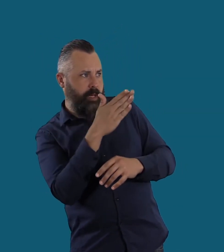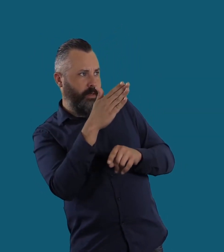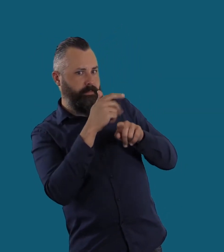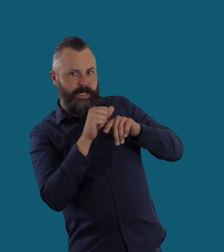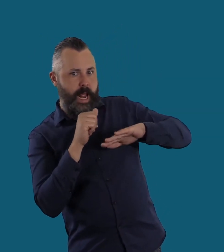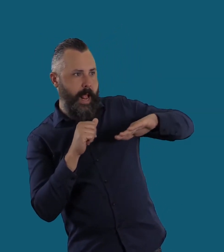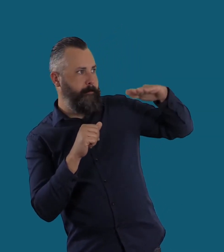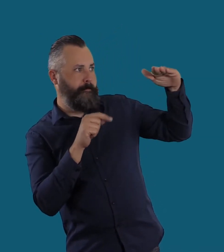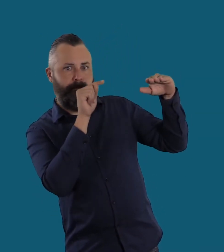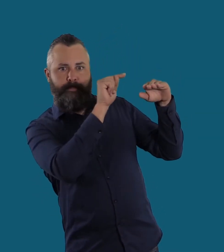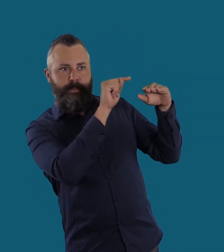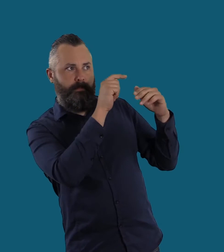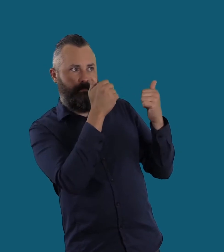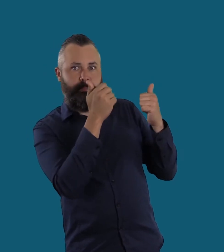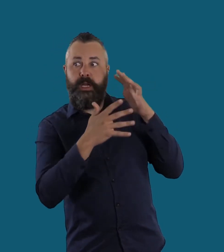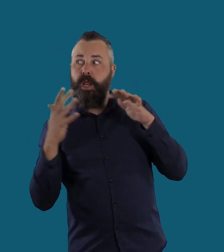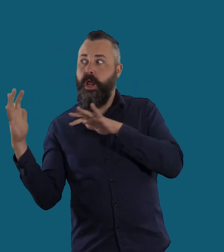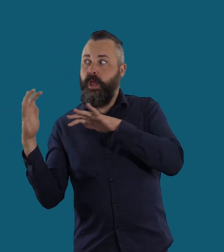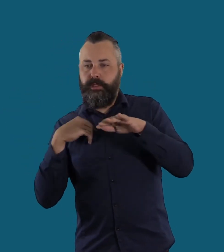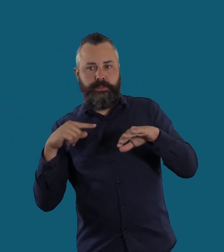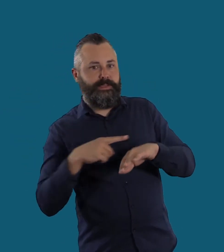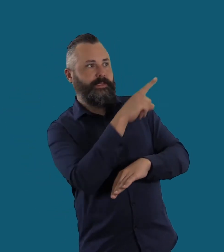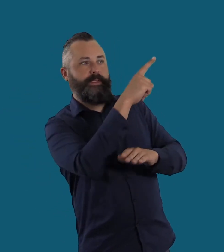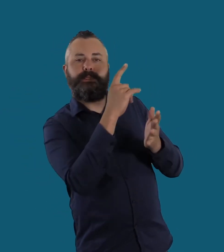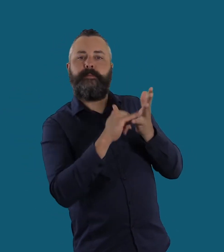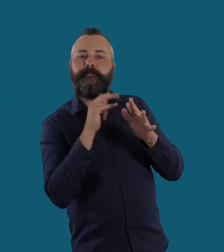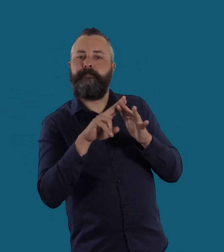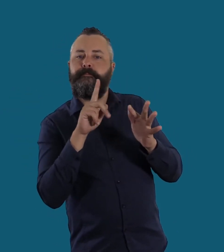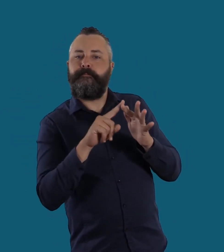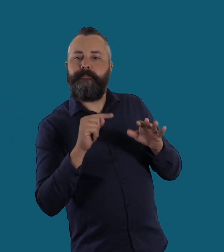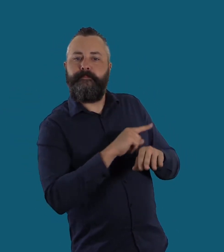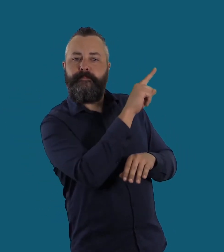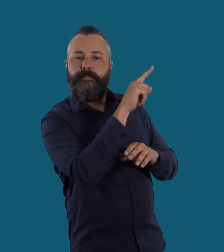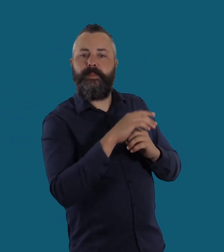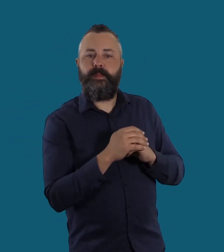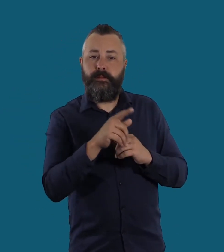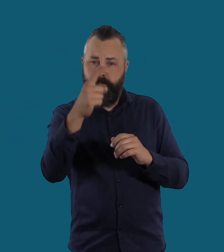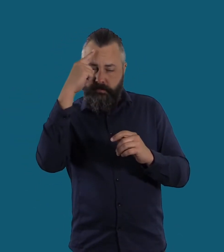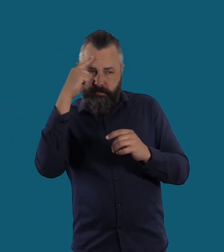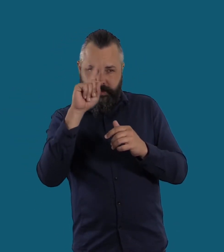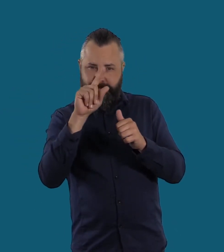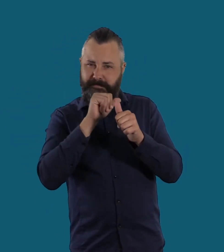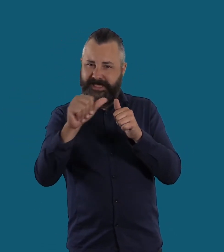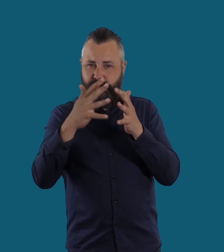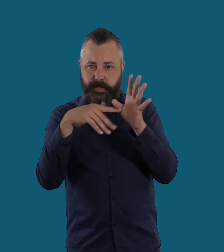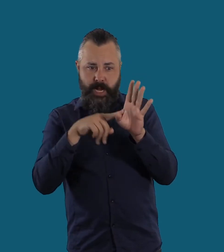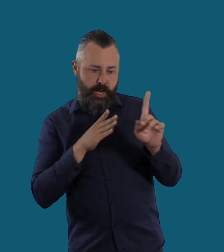Find the safest route to travel in the event that you might need to evacuate, and identify the point at which your evacuation route may be